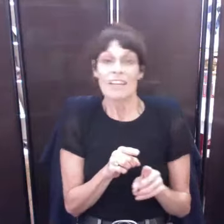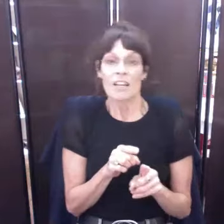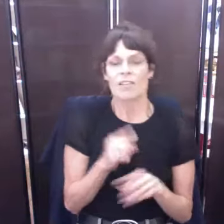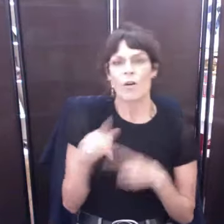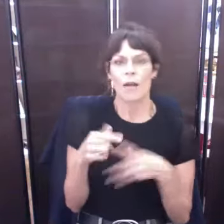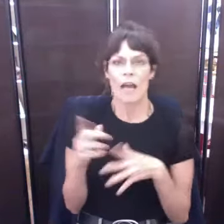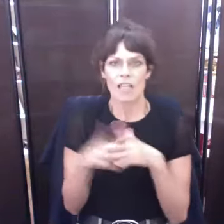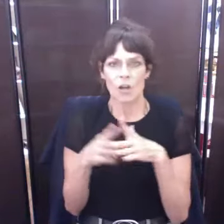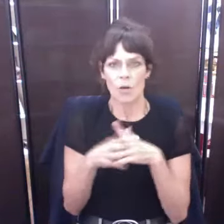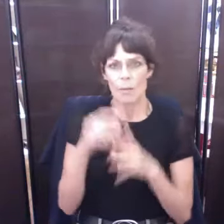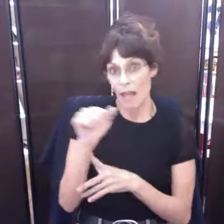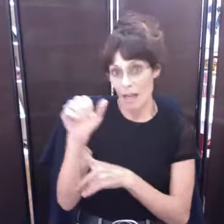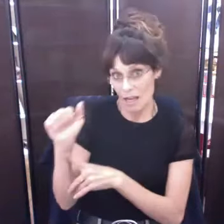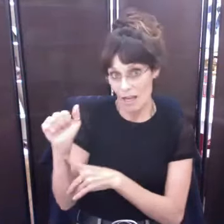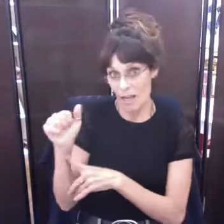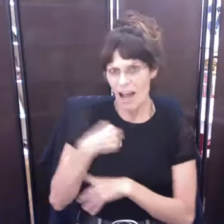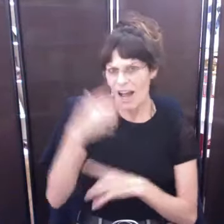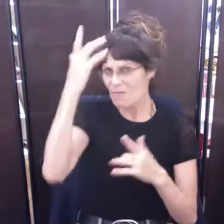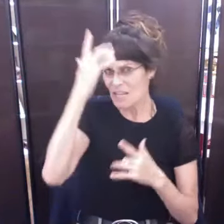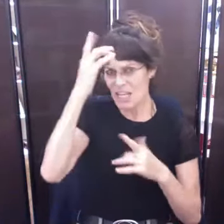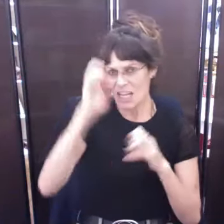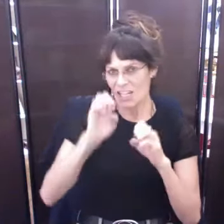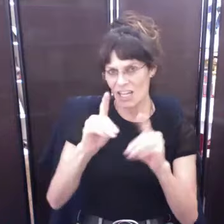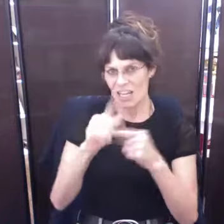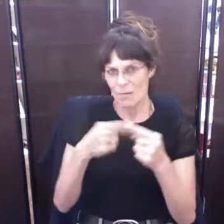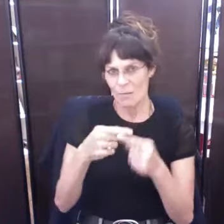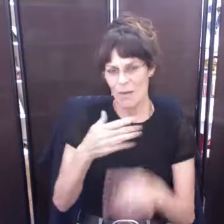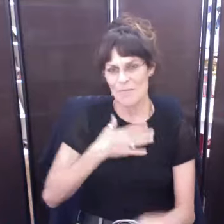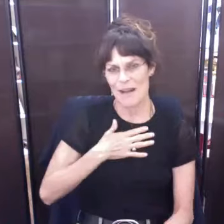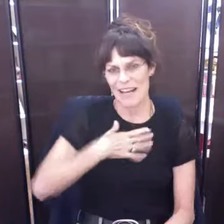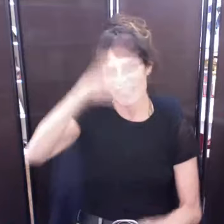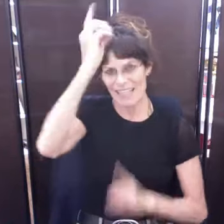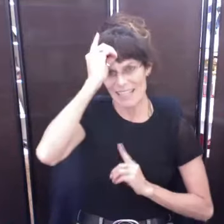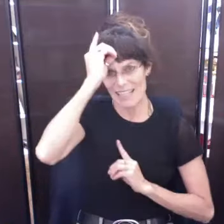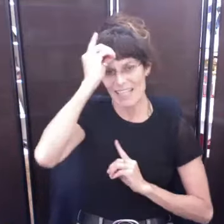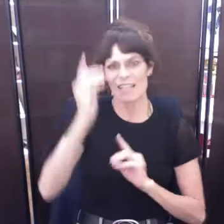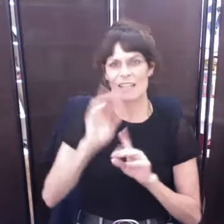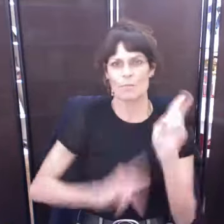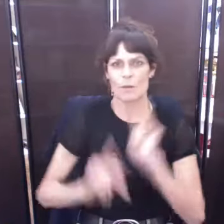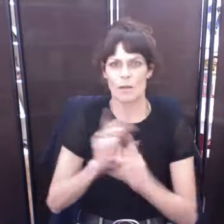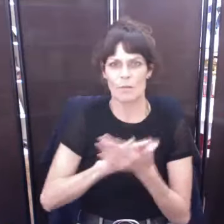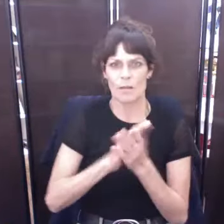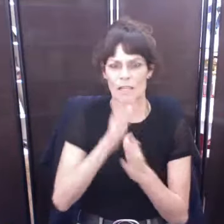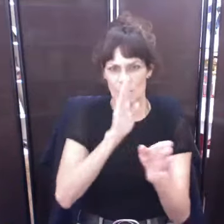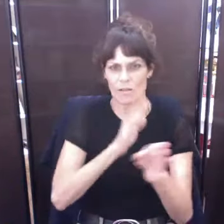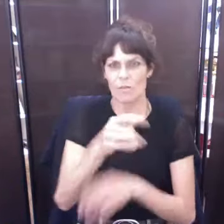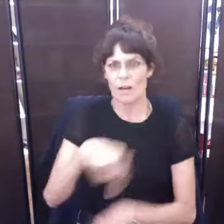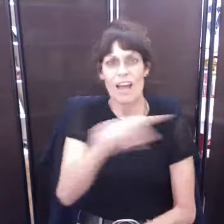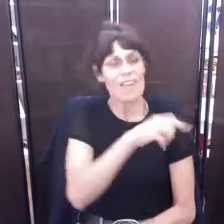Alcoholics Anonymous, I'm very ill-educated about my disease. The people that I'm getting sober with, it's no fault of theirs. They love me the best way they could. And at 4 years